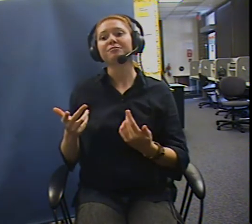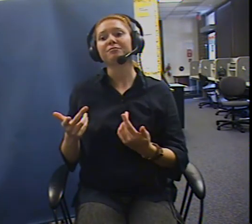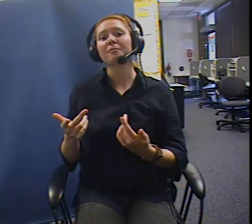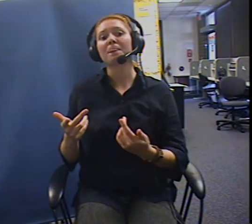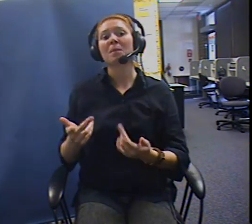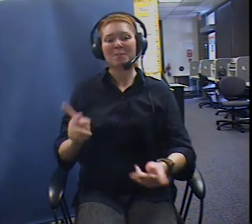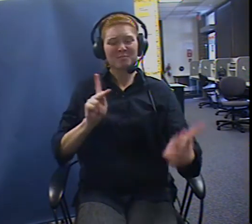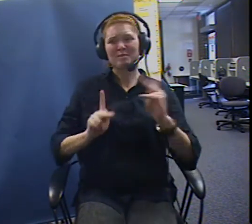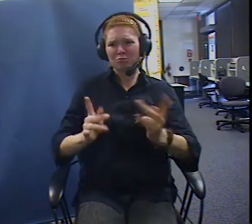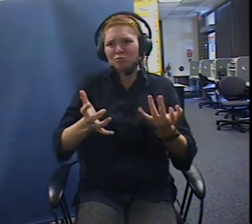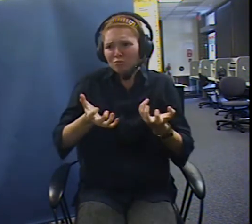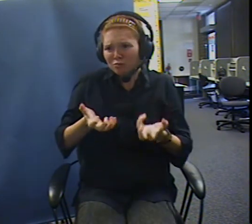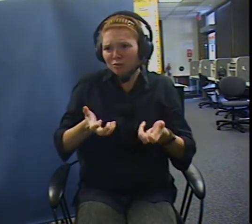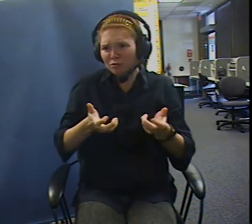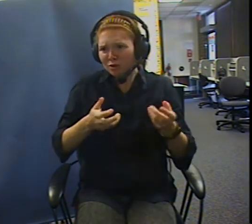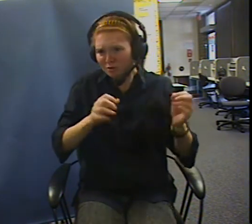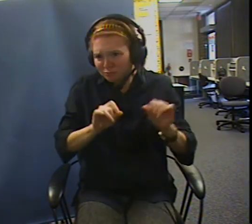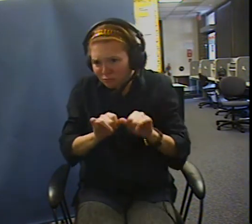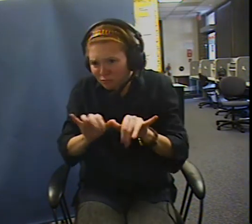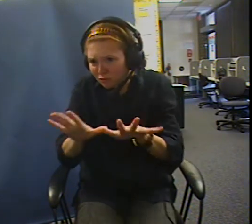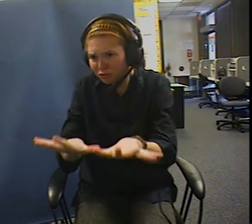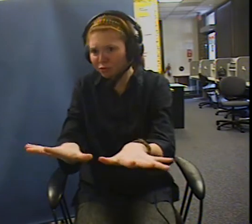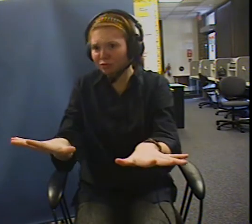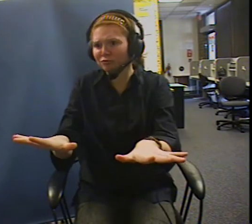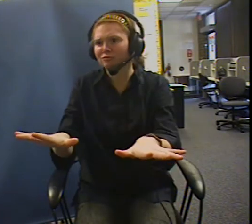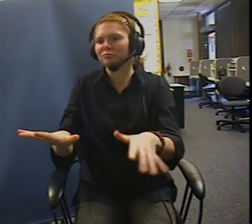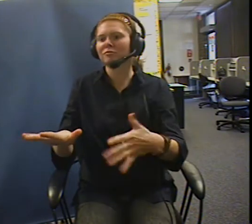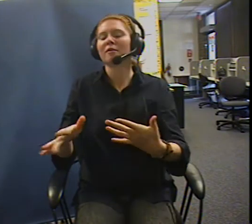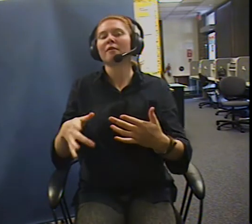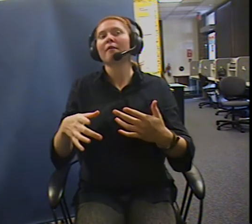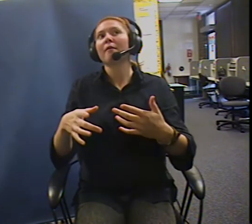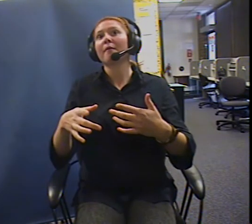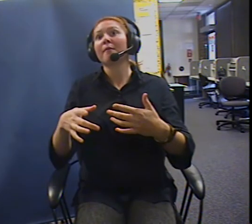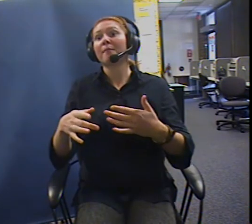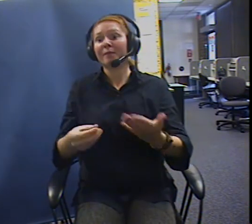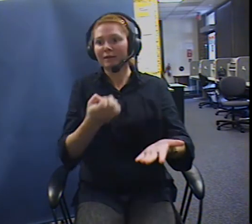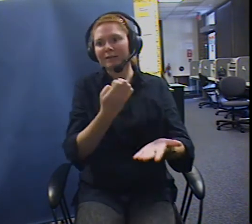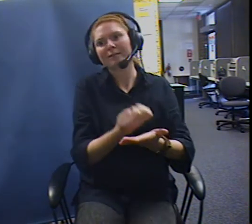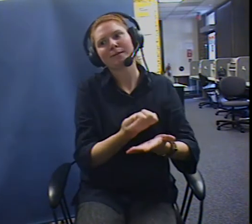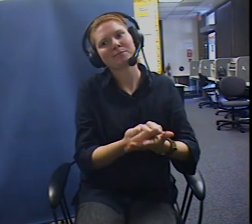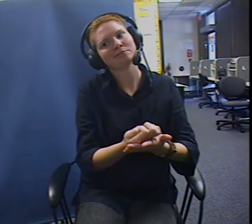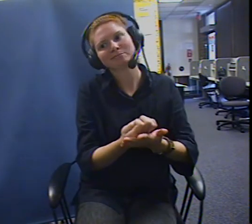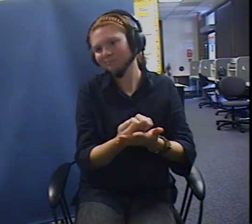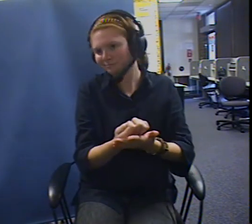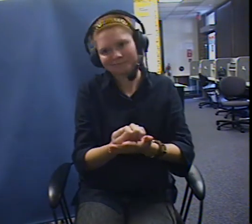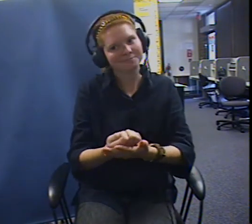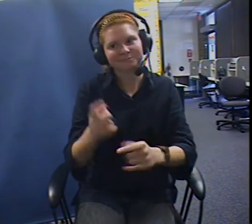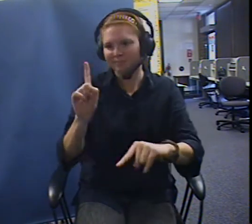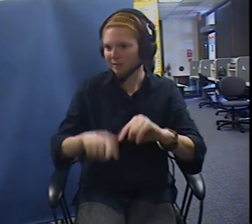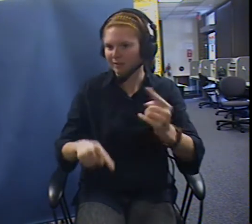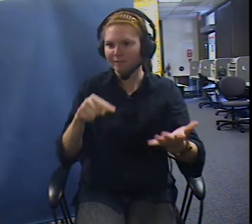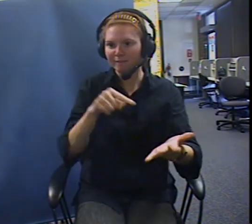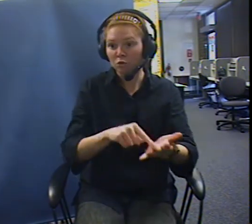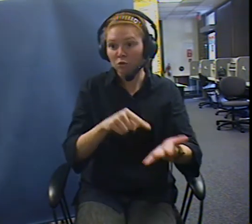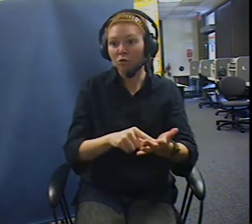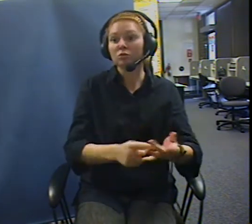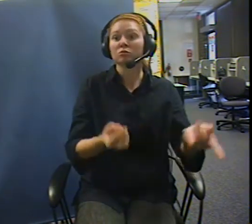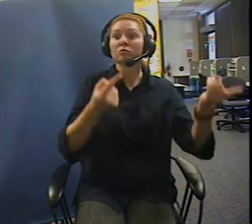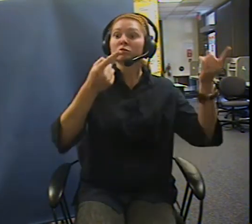that made such a move possible. During the war, the economy reached full employment. Men and